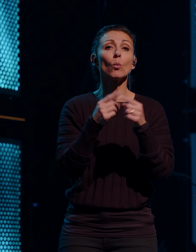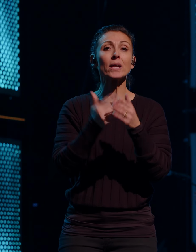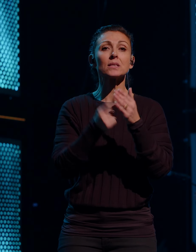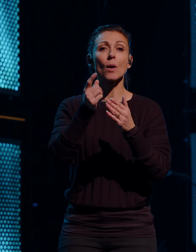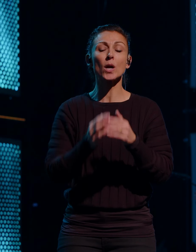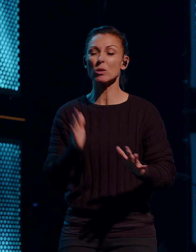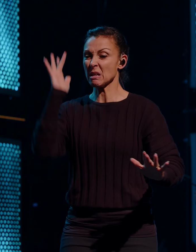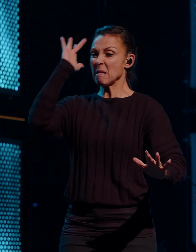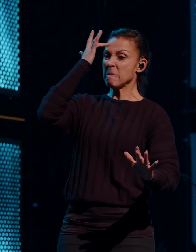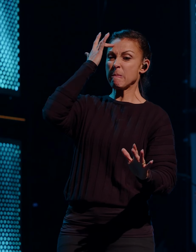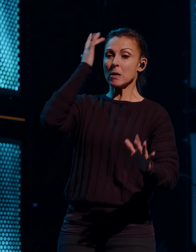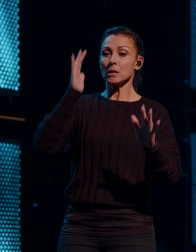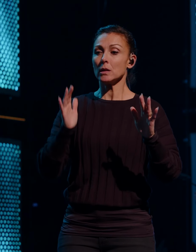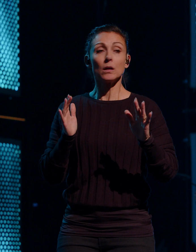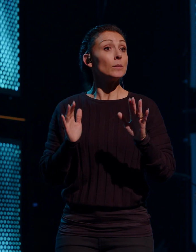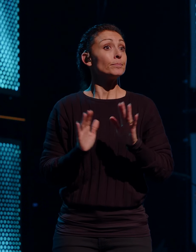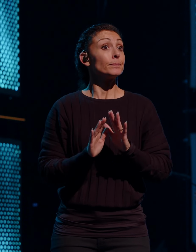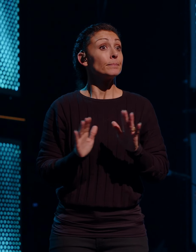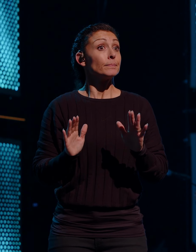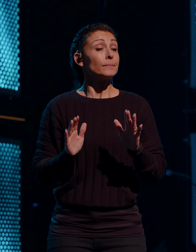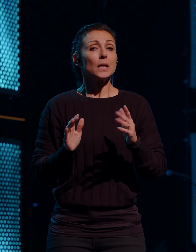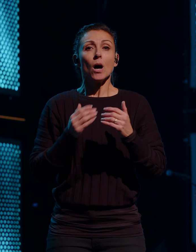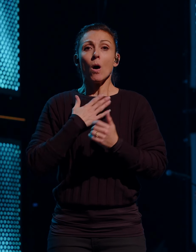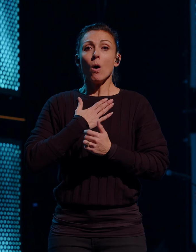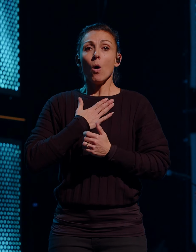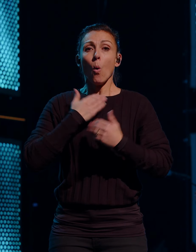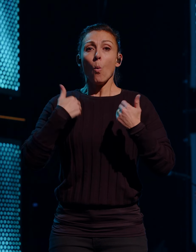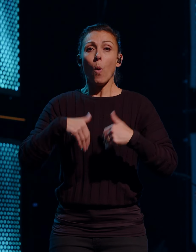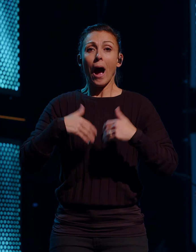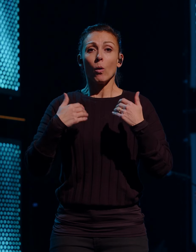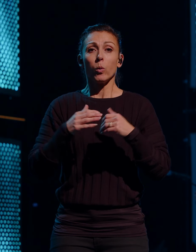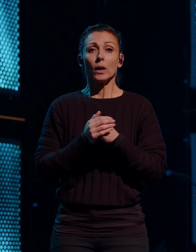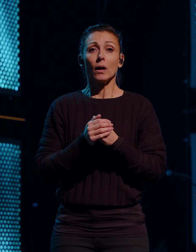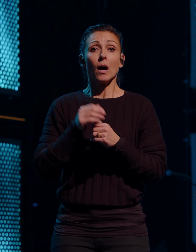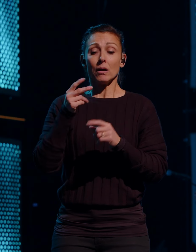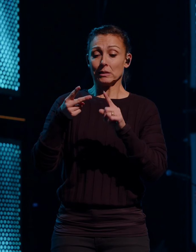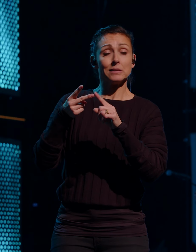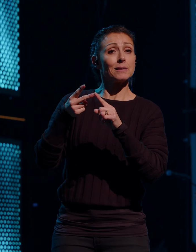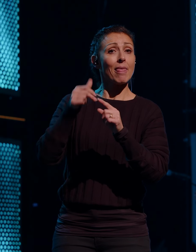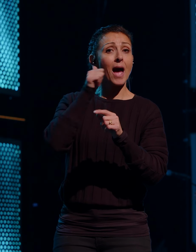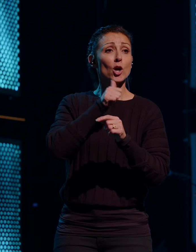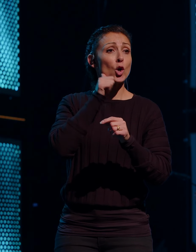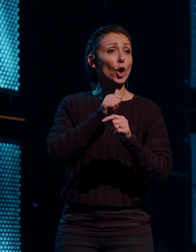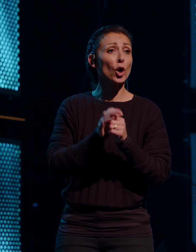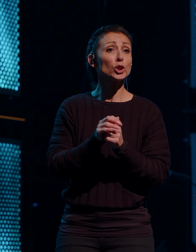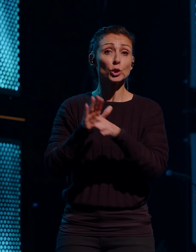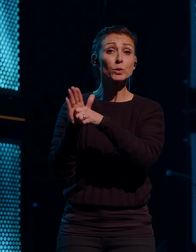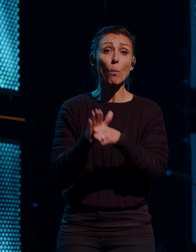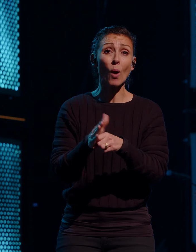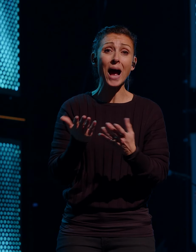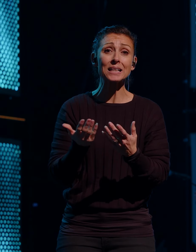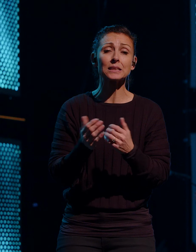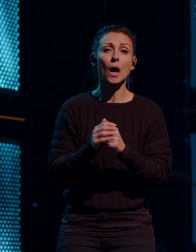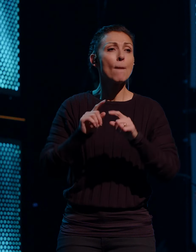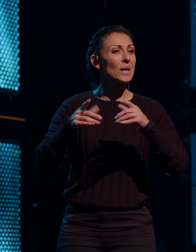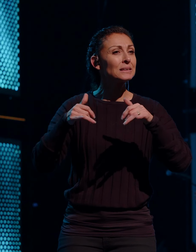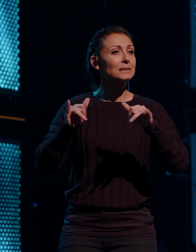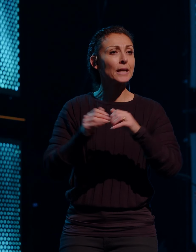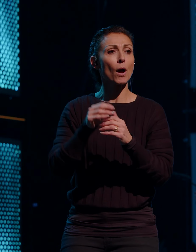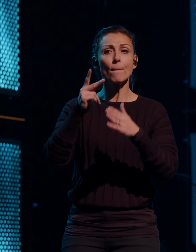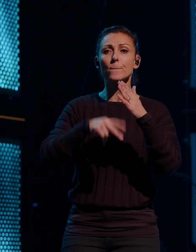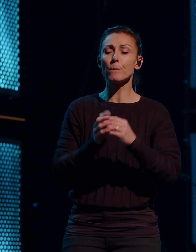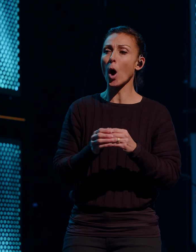and rescues a girl who is oppressed. Now, like I said, I do think this. Sometimes God does put annoying people in